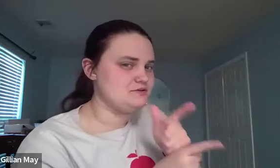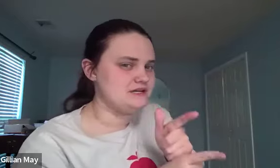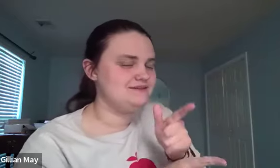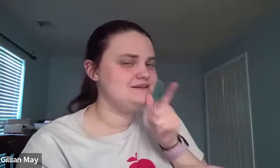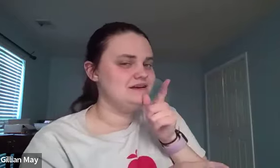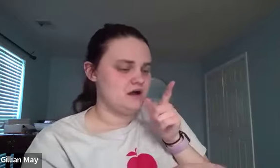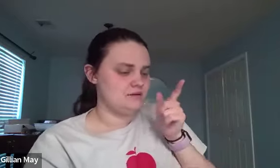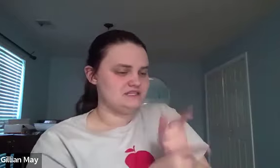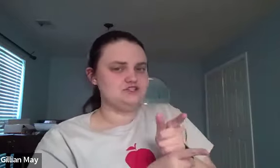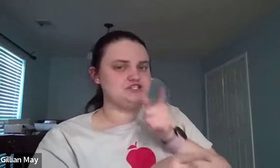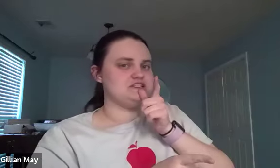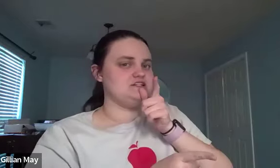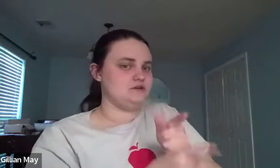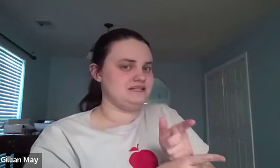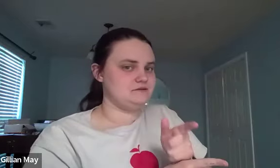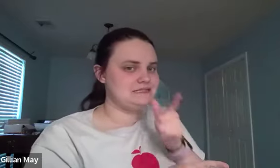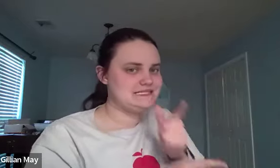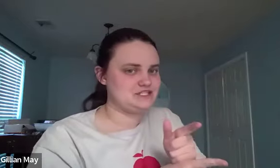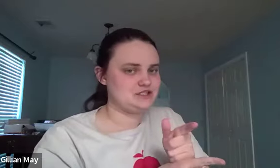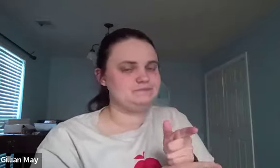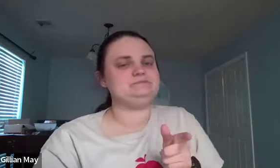doing. It's usually just like straight down.